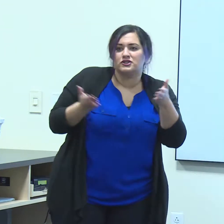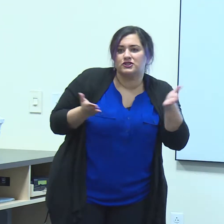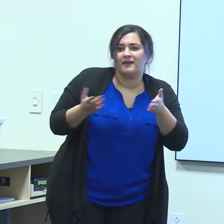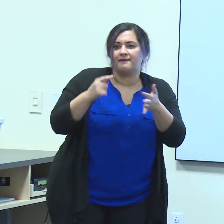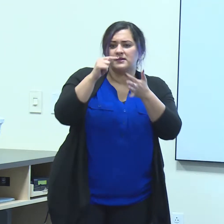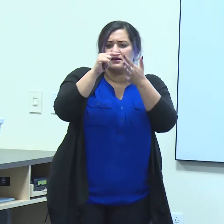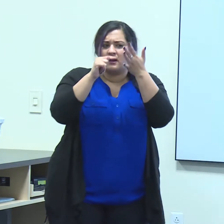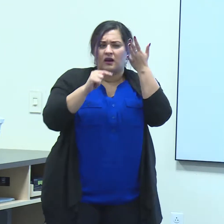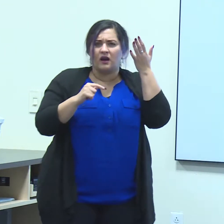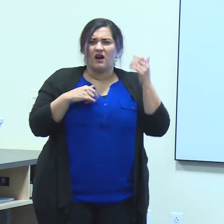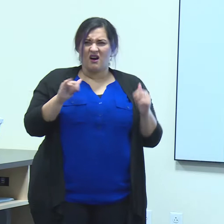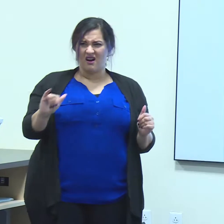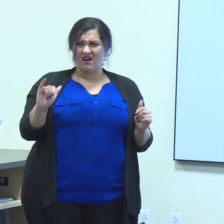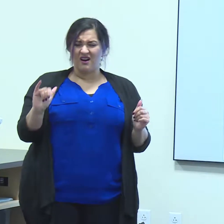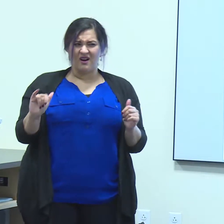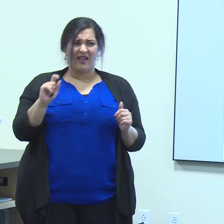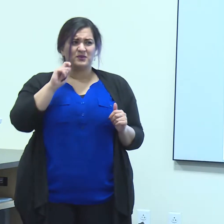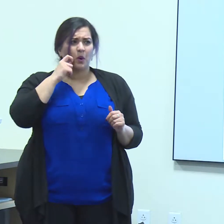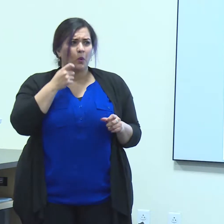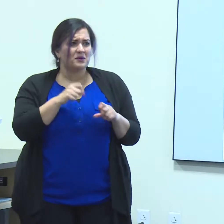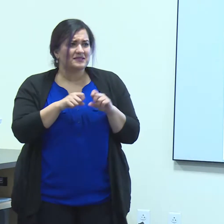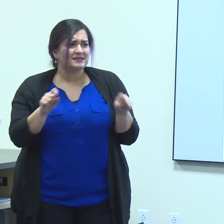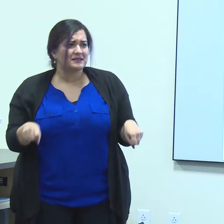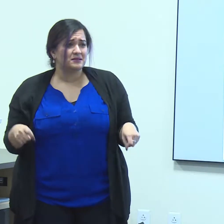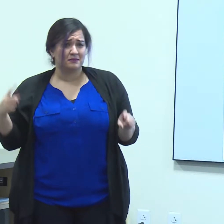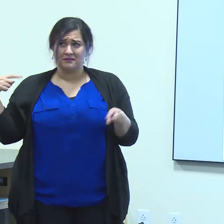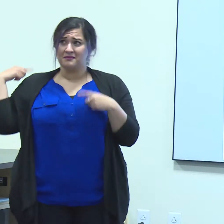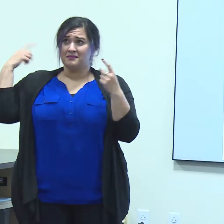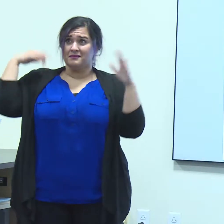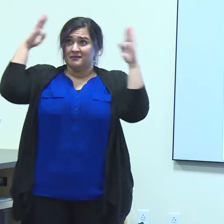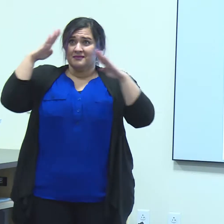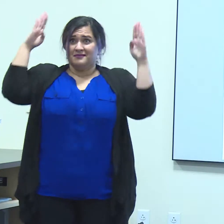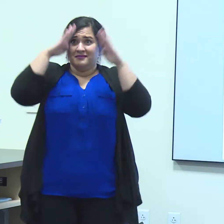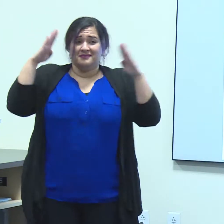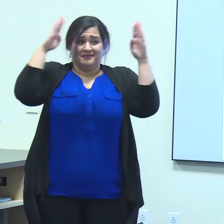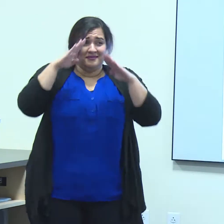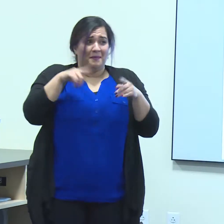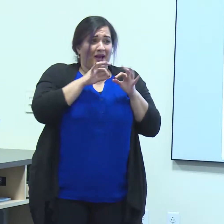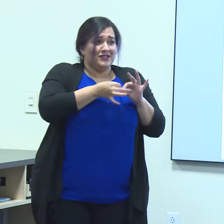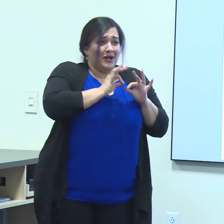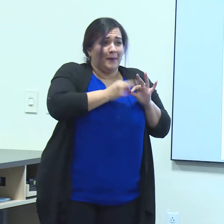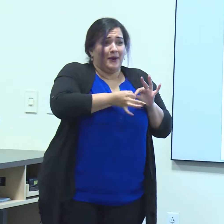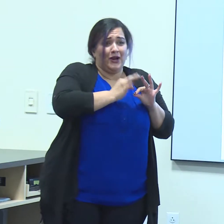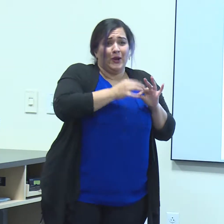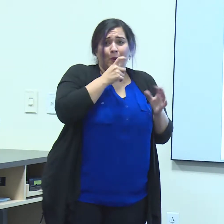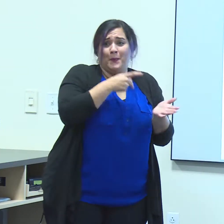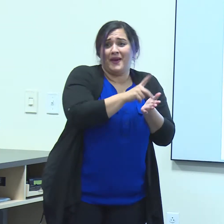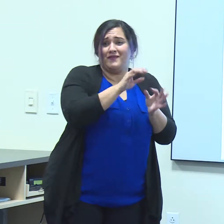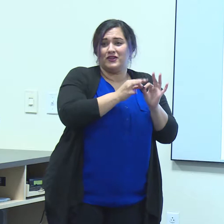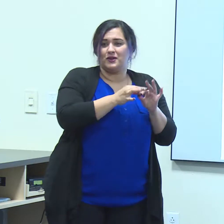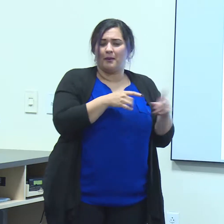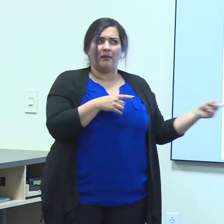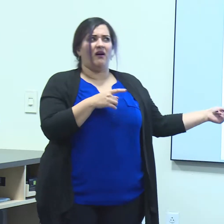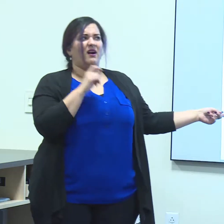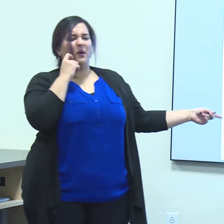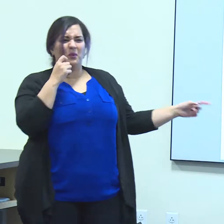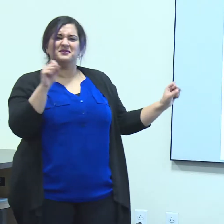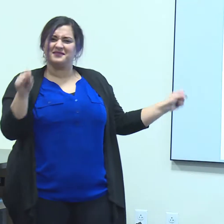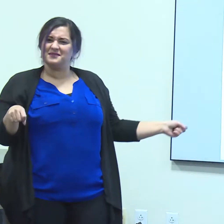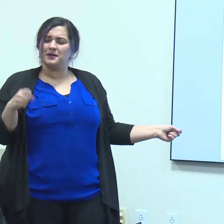car services. They can use that money for that. It's a really cool system. I had been worrying so much about interpreters and who would pay for